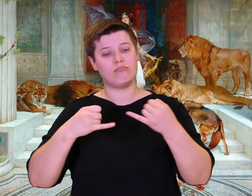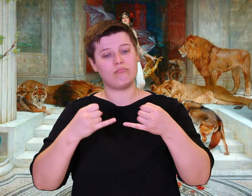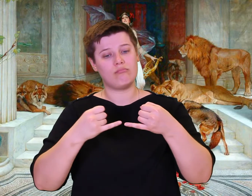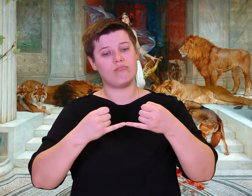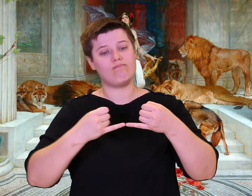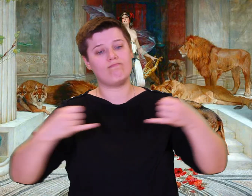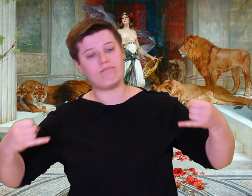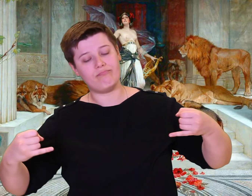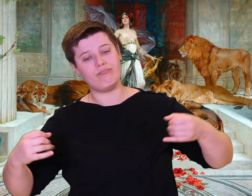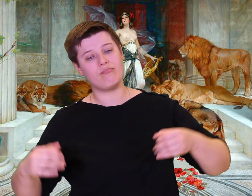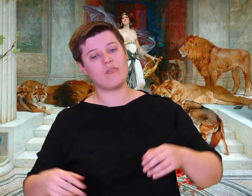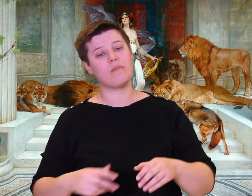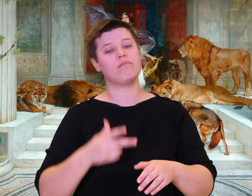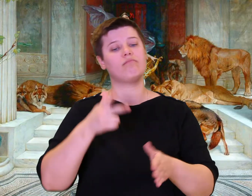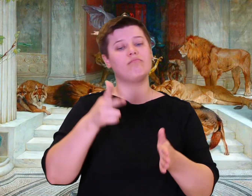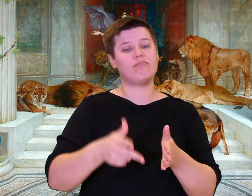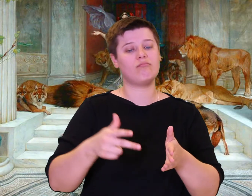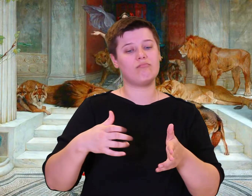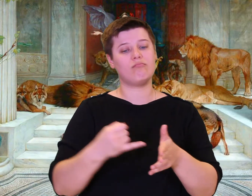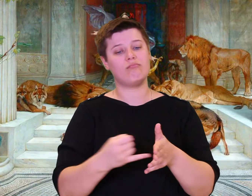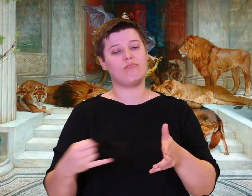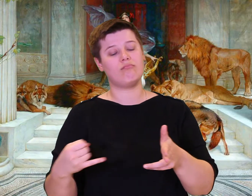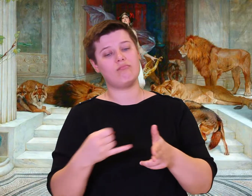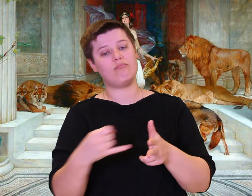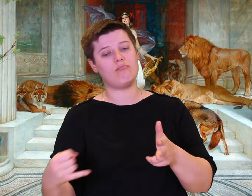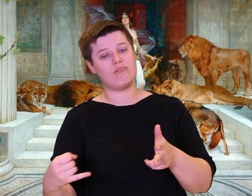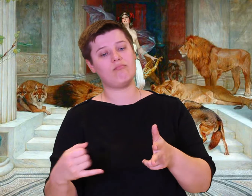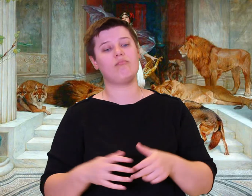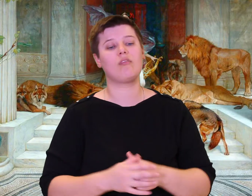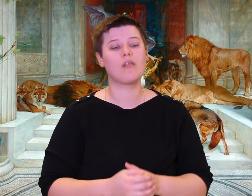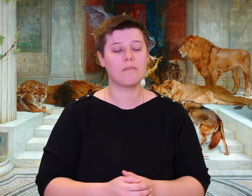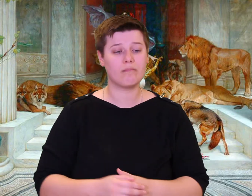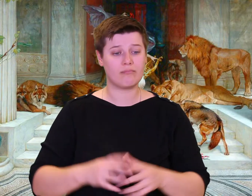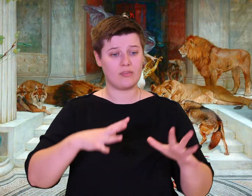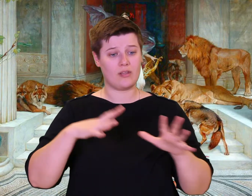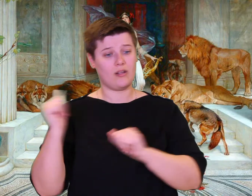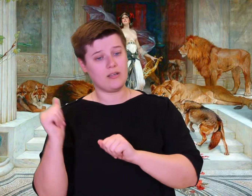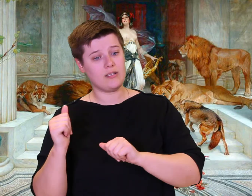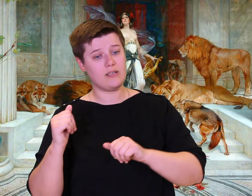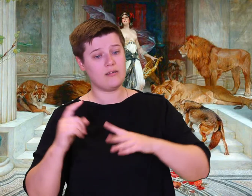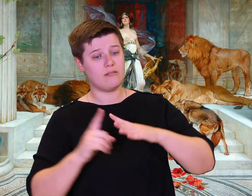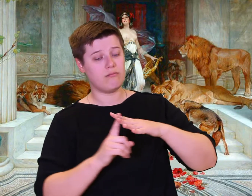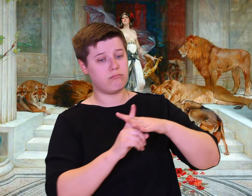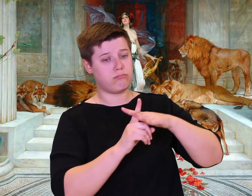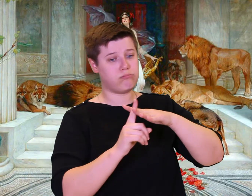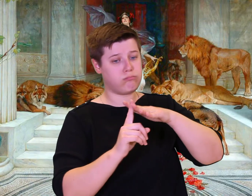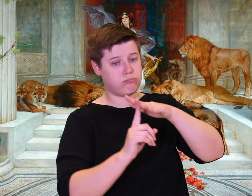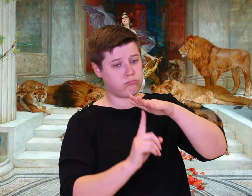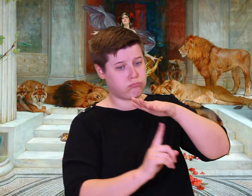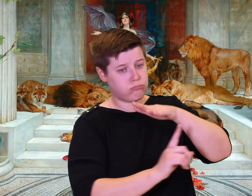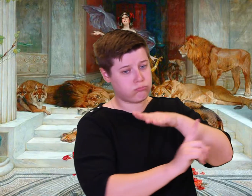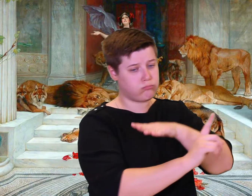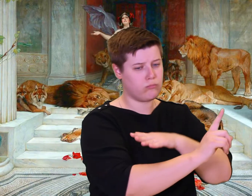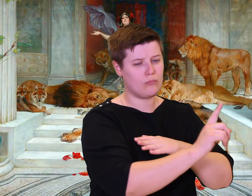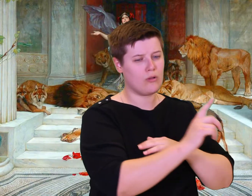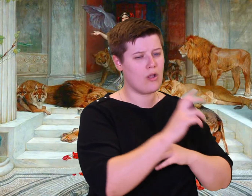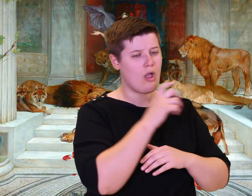Circe came and tied up one black ewe and one ram by the ship and slipped away easily. Who can see the gods